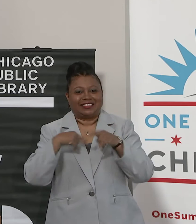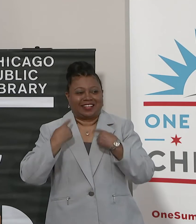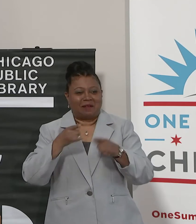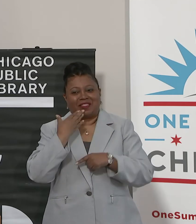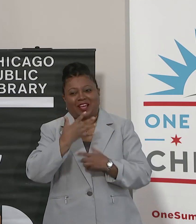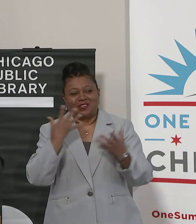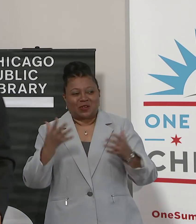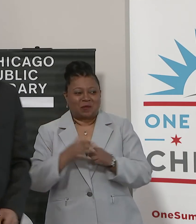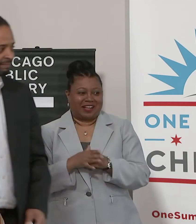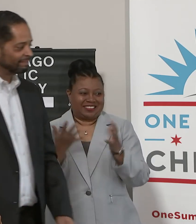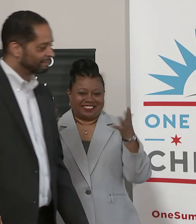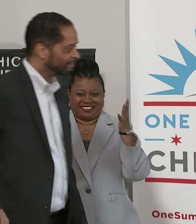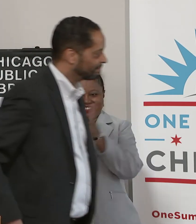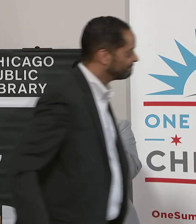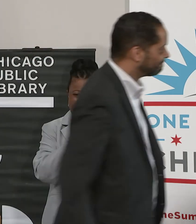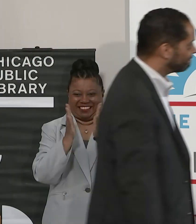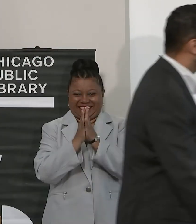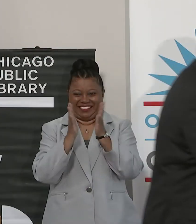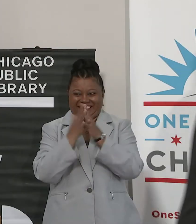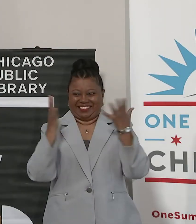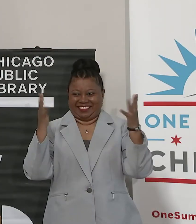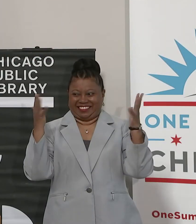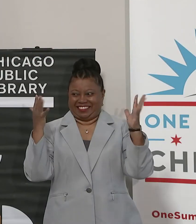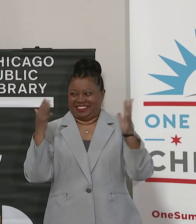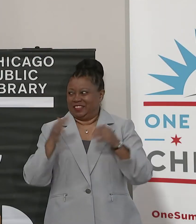Thank you so much.